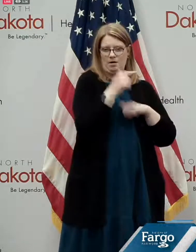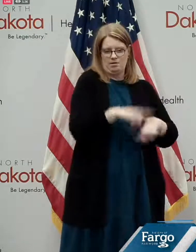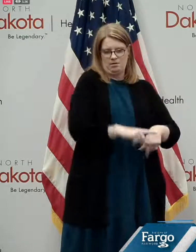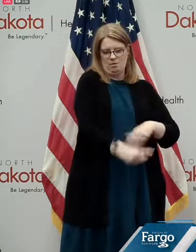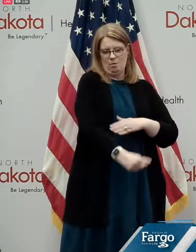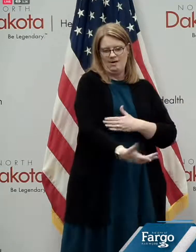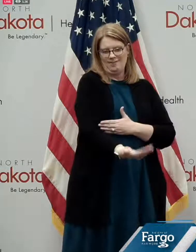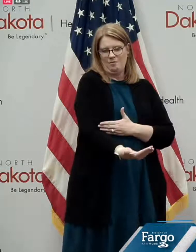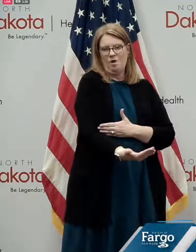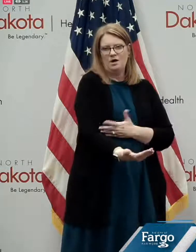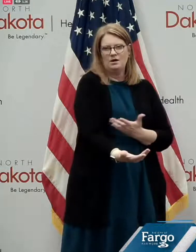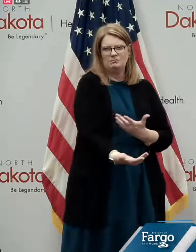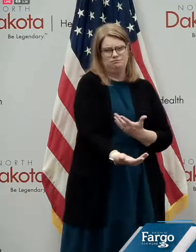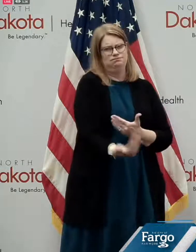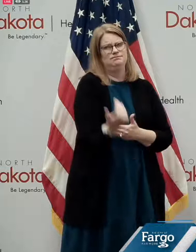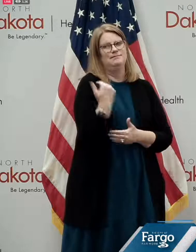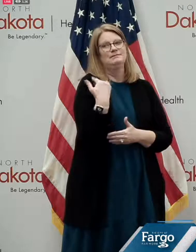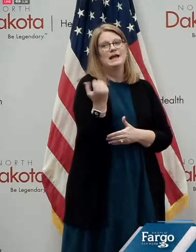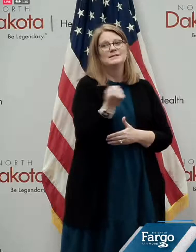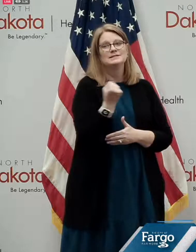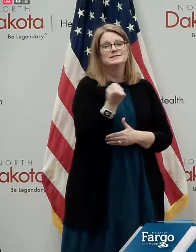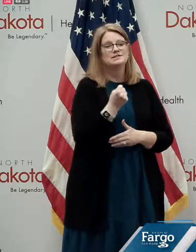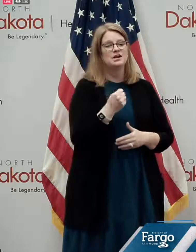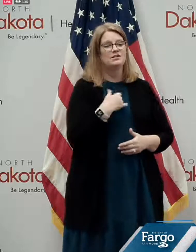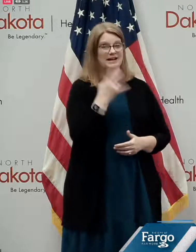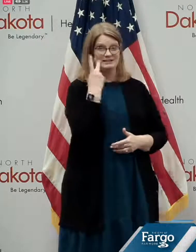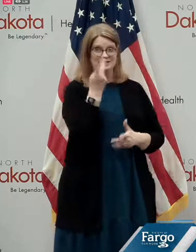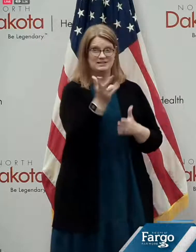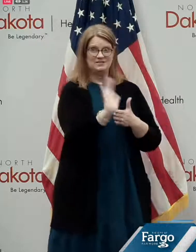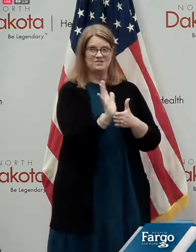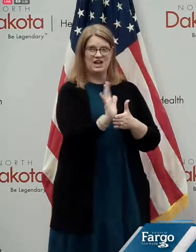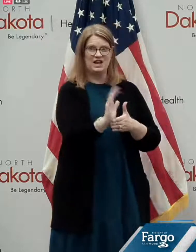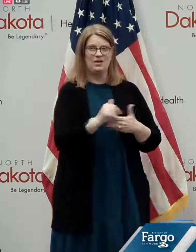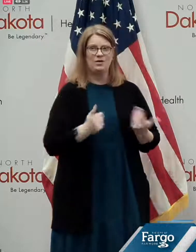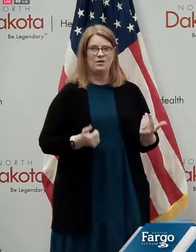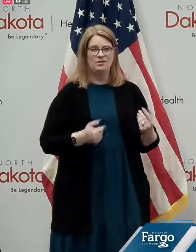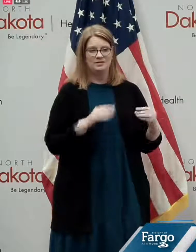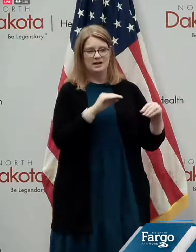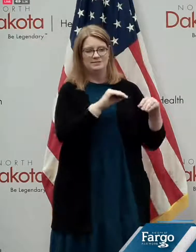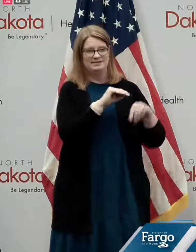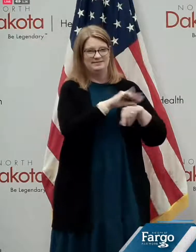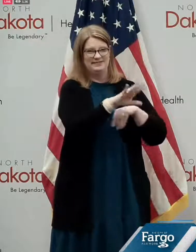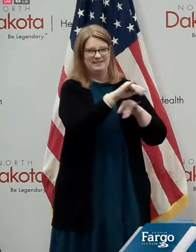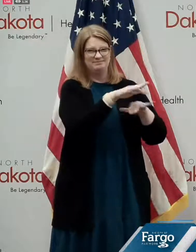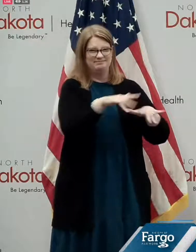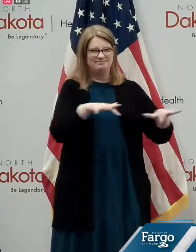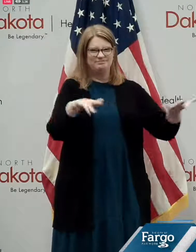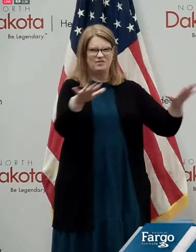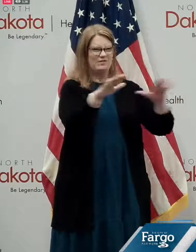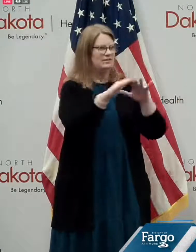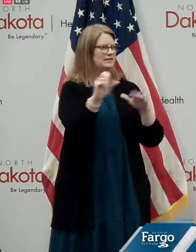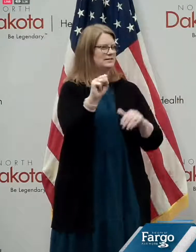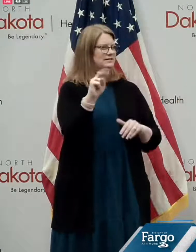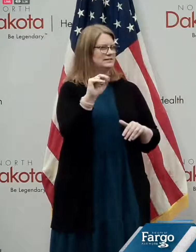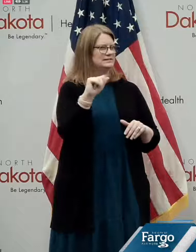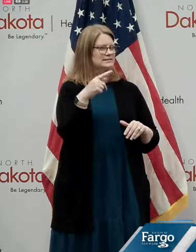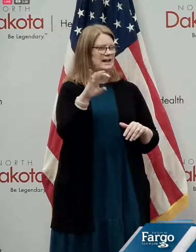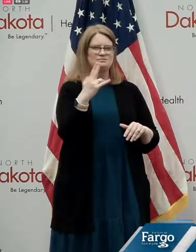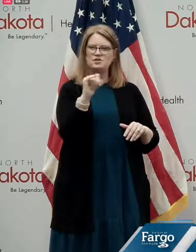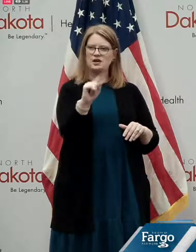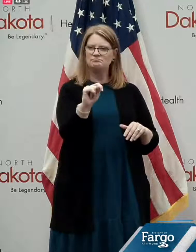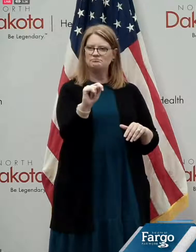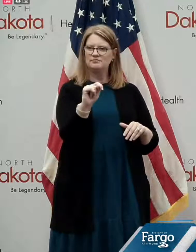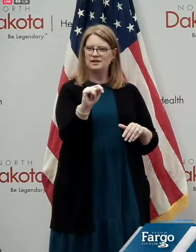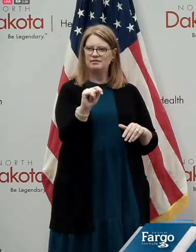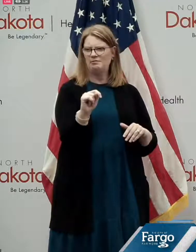some bars at 1 a.m. this last Saturday night that got sent around on Snapchat. There was not social distancing going on. There was